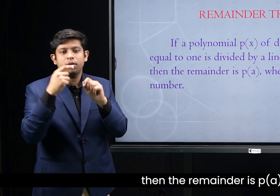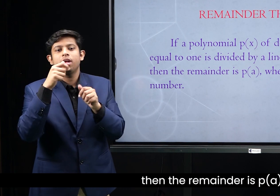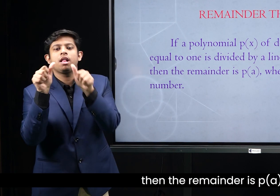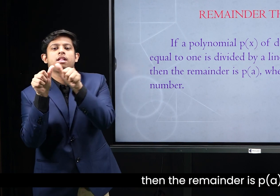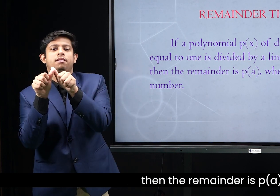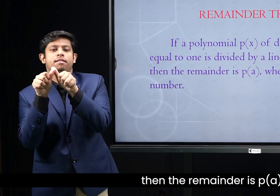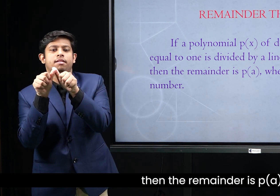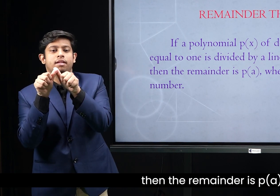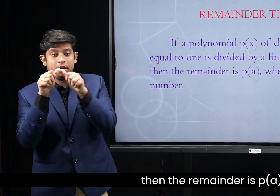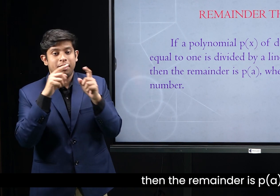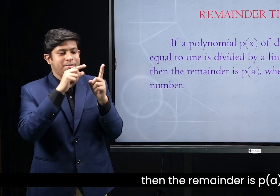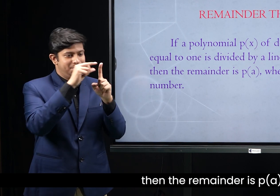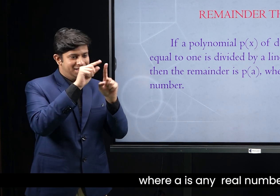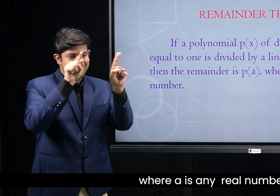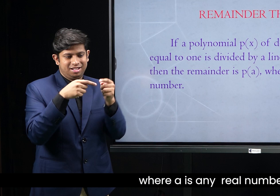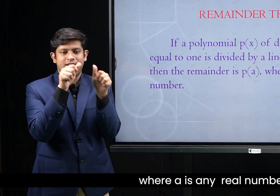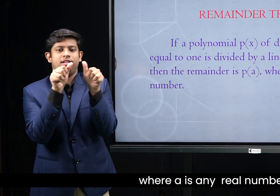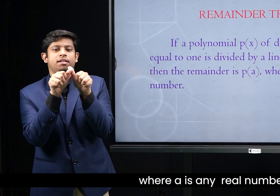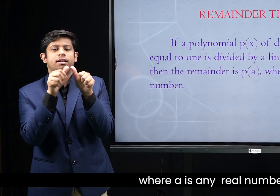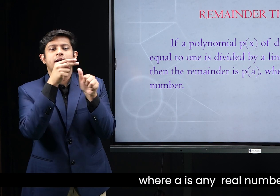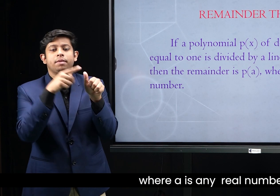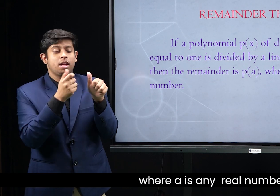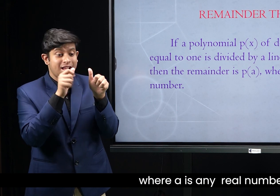then the remainder is p of a, where a is any real number.